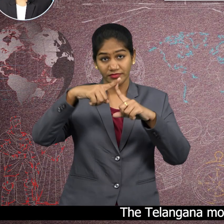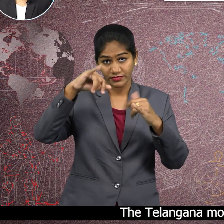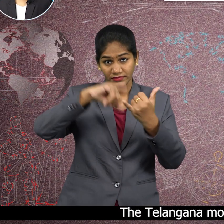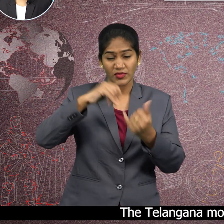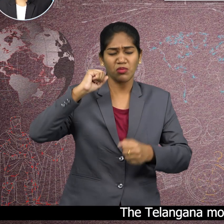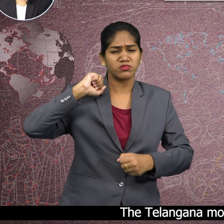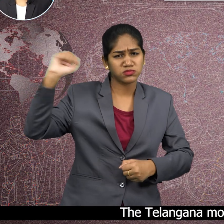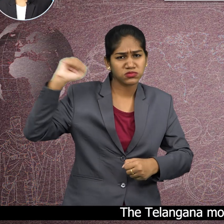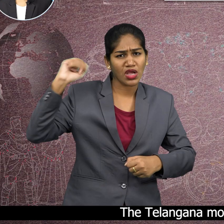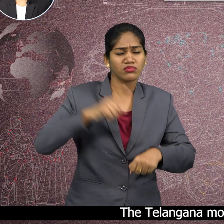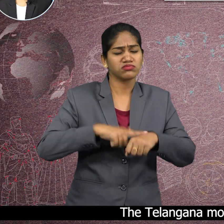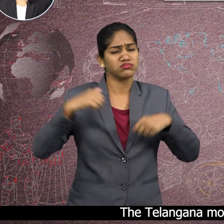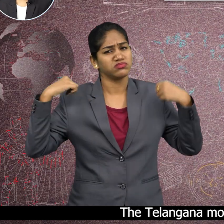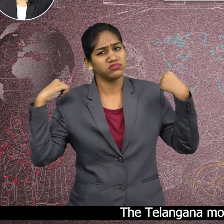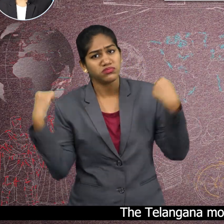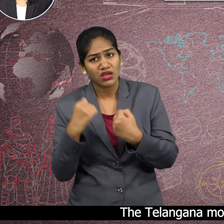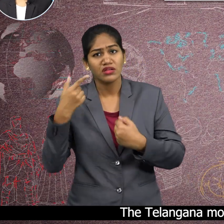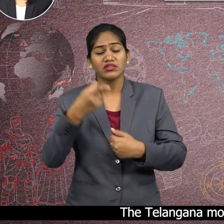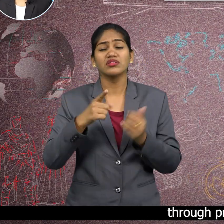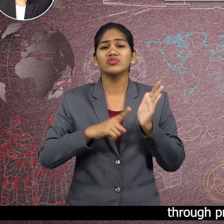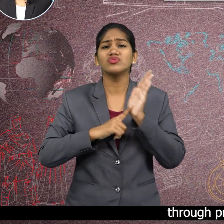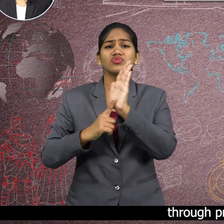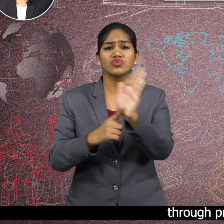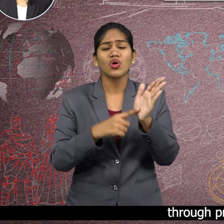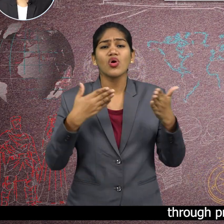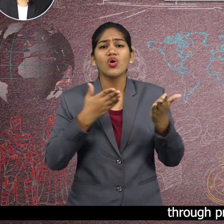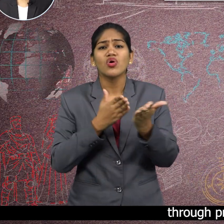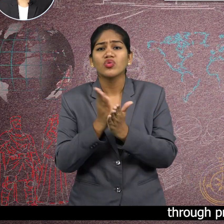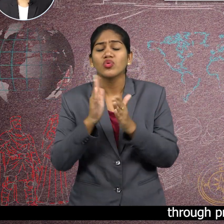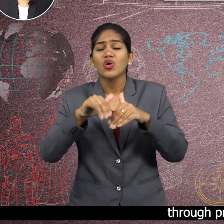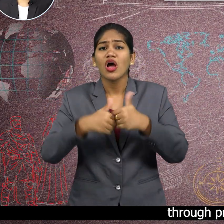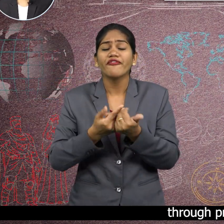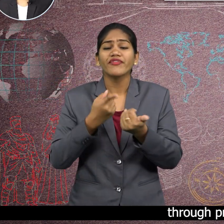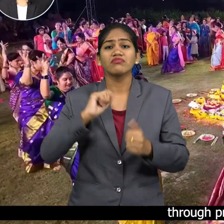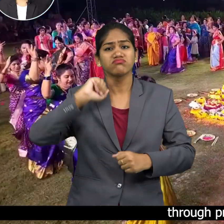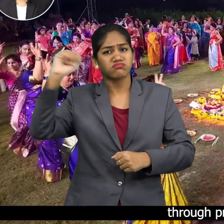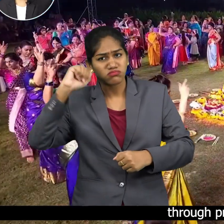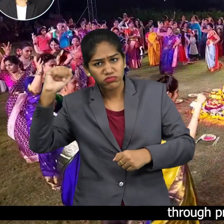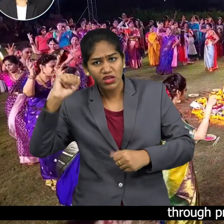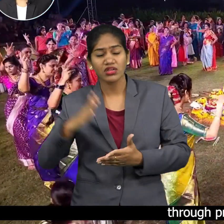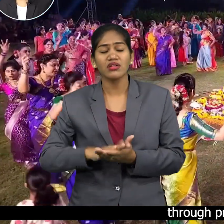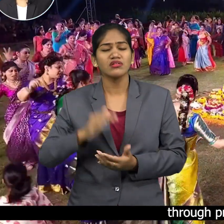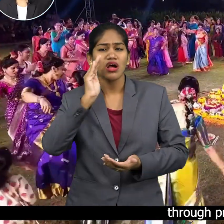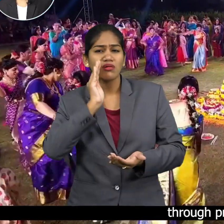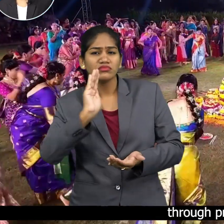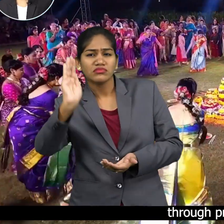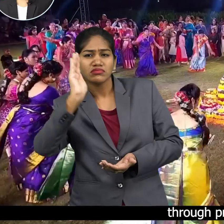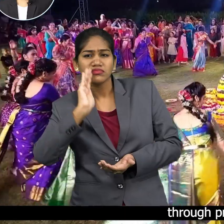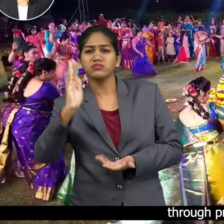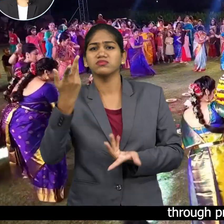the Telangana movement was expressed through protests, songs,